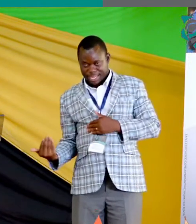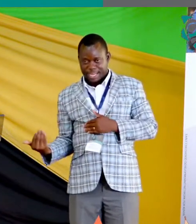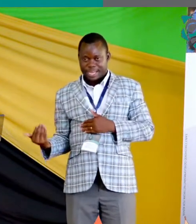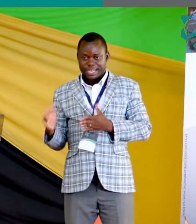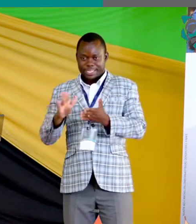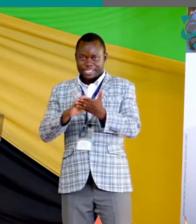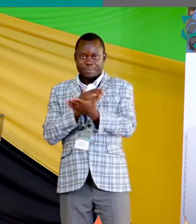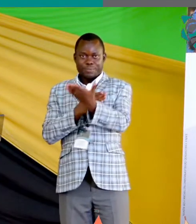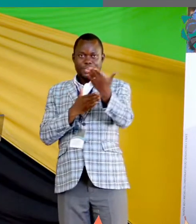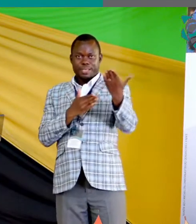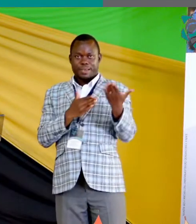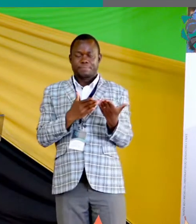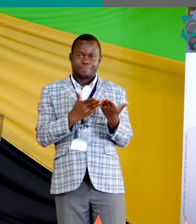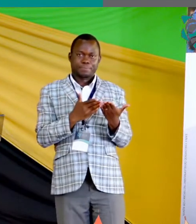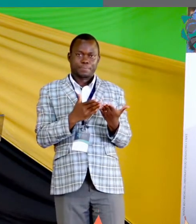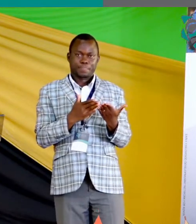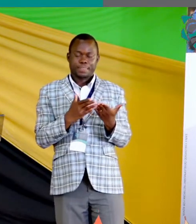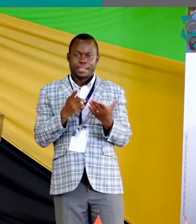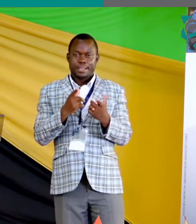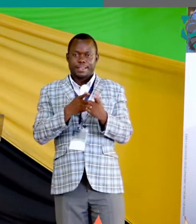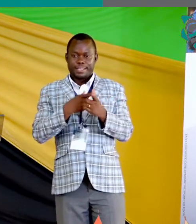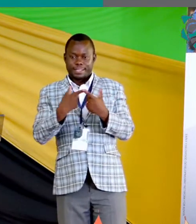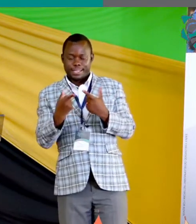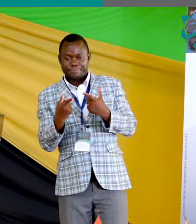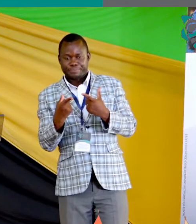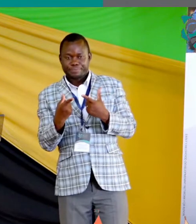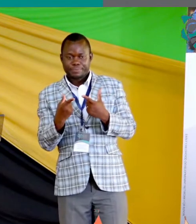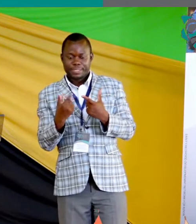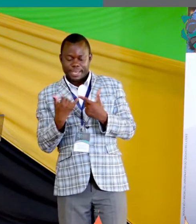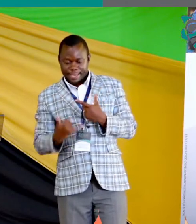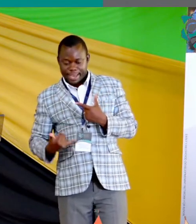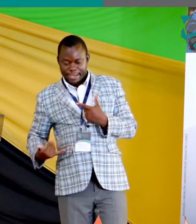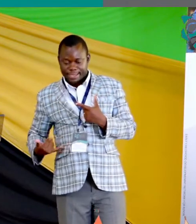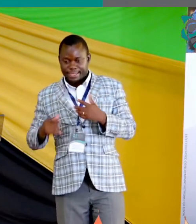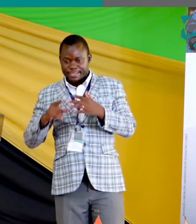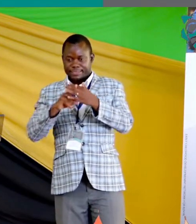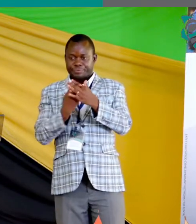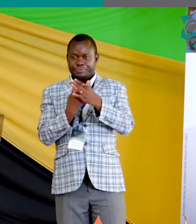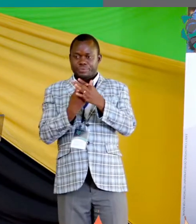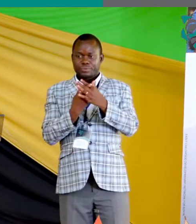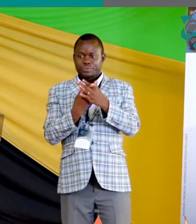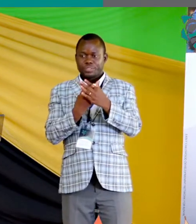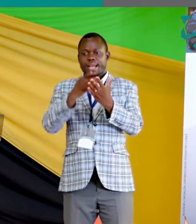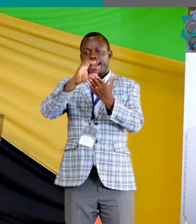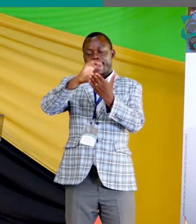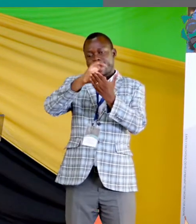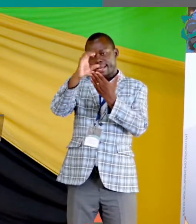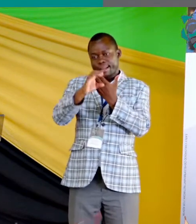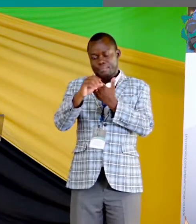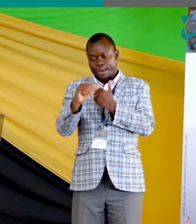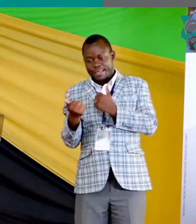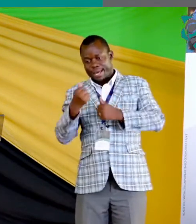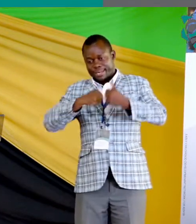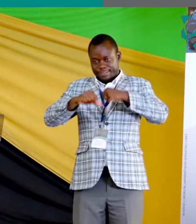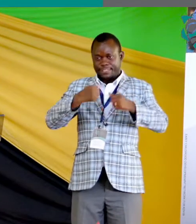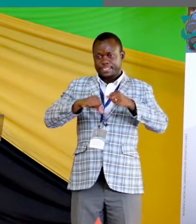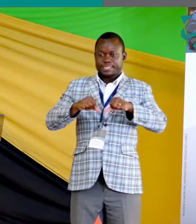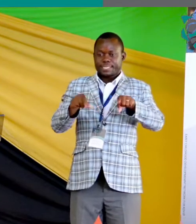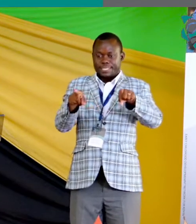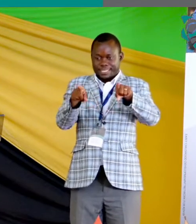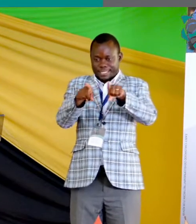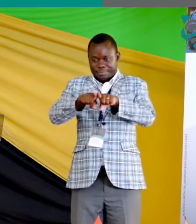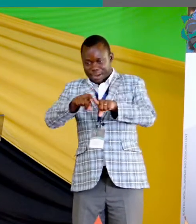more here. And also Moran Publishers. We call curriculum. That's something that we are doing. Probably that in